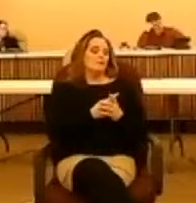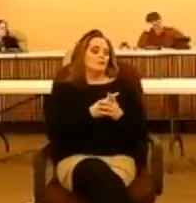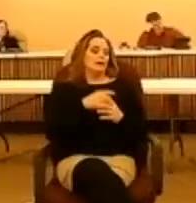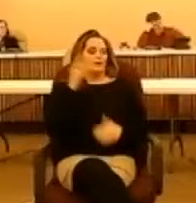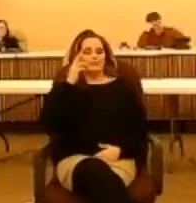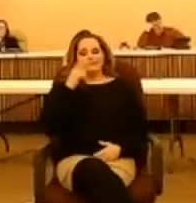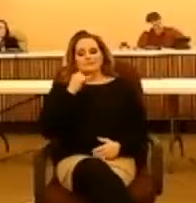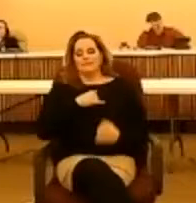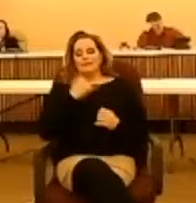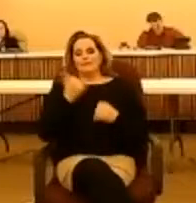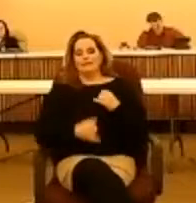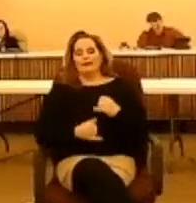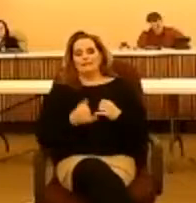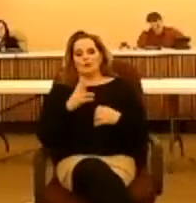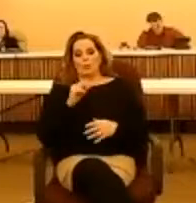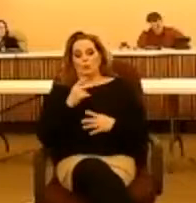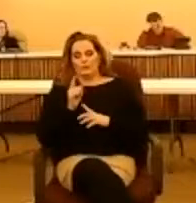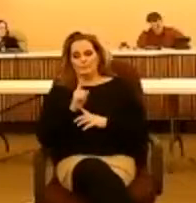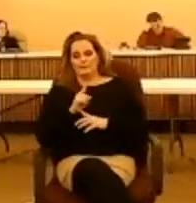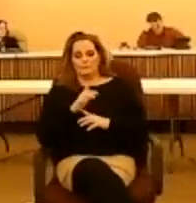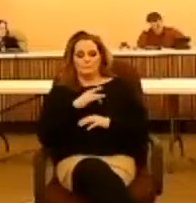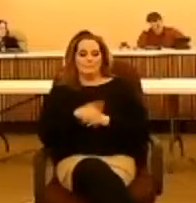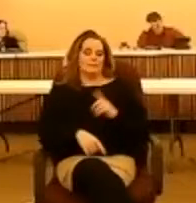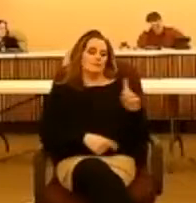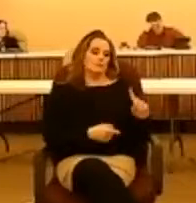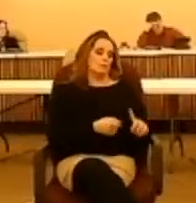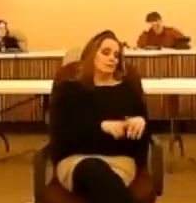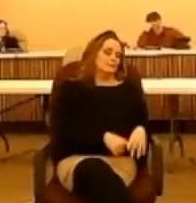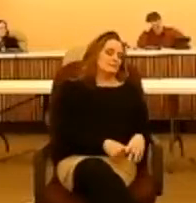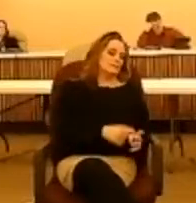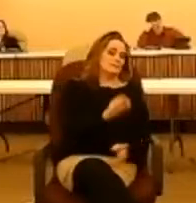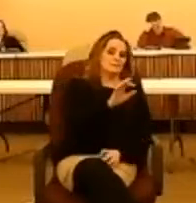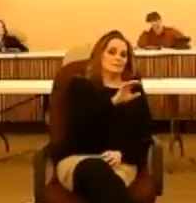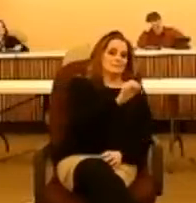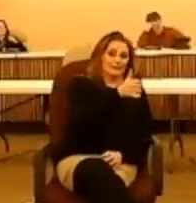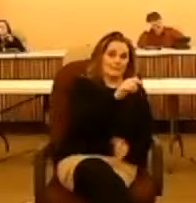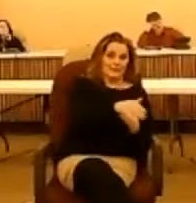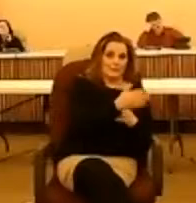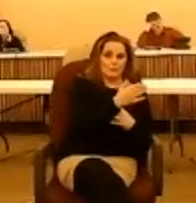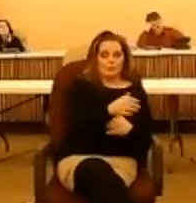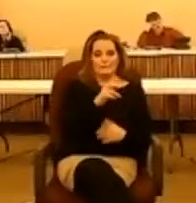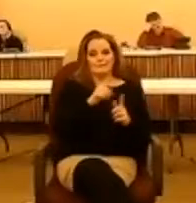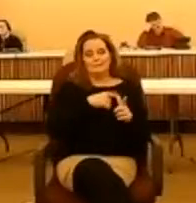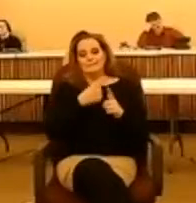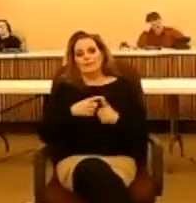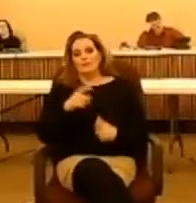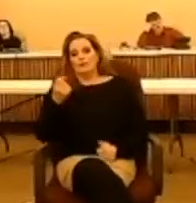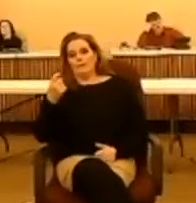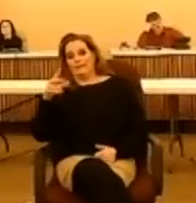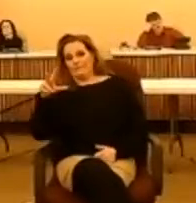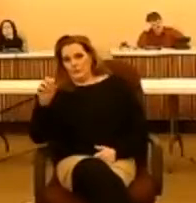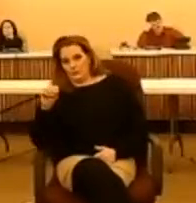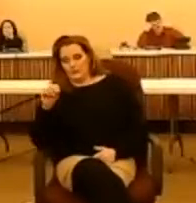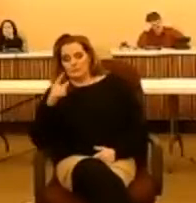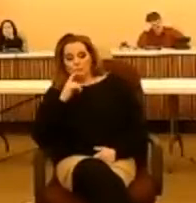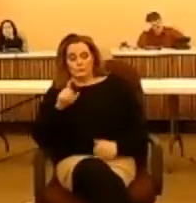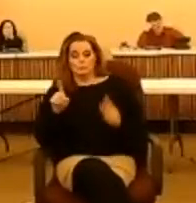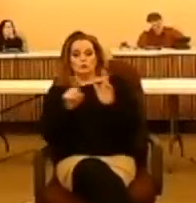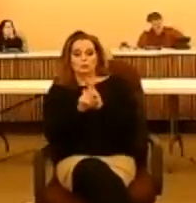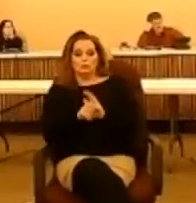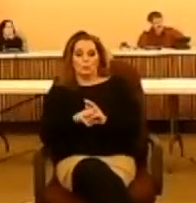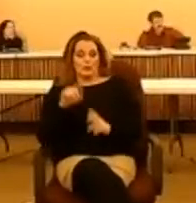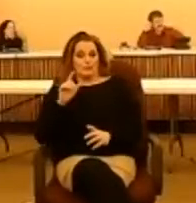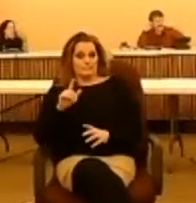was largely empty. So it only runs from 10 a.m. to 11:30 a.m. So if you are one of the late stragglers, don't